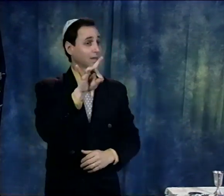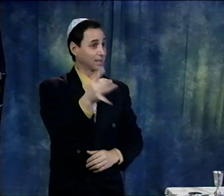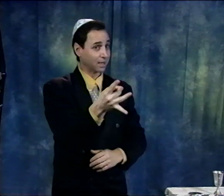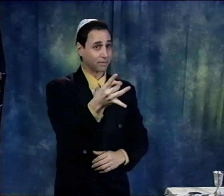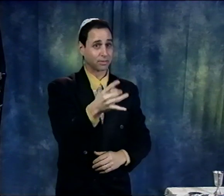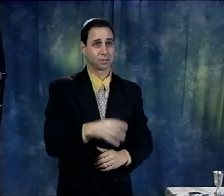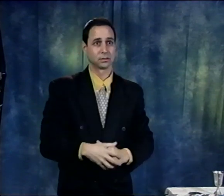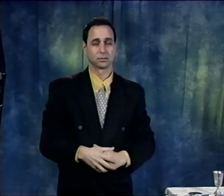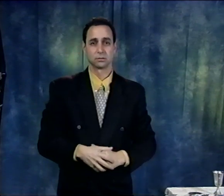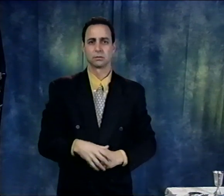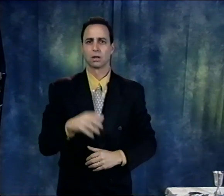Eighth,